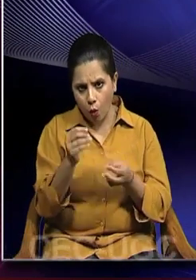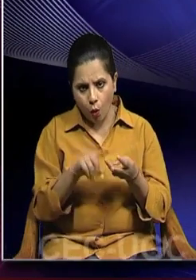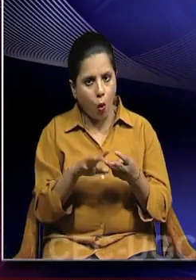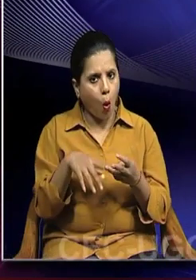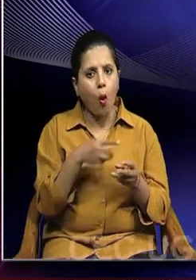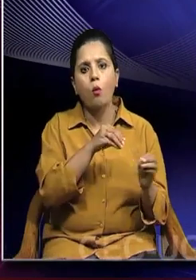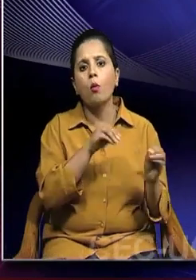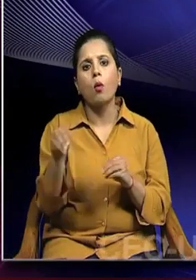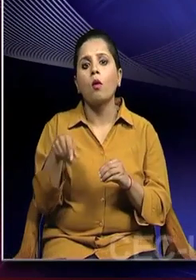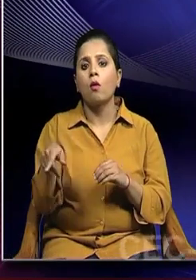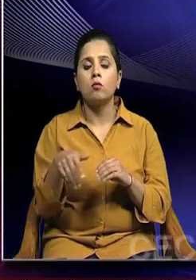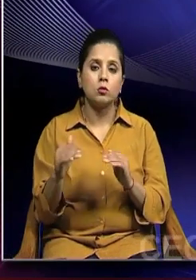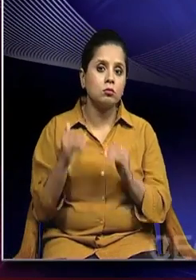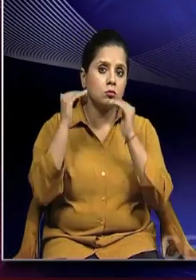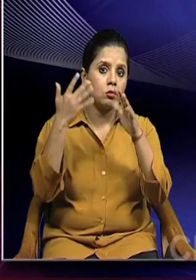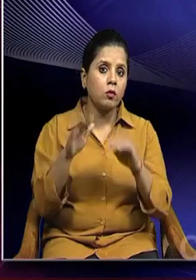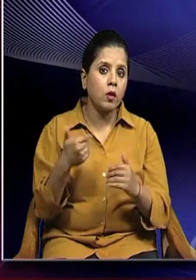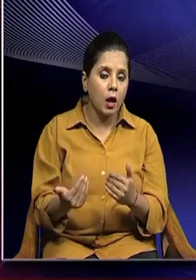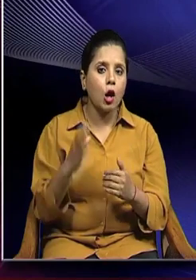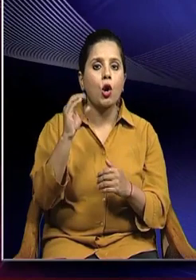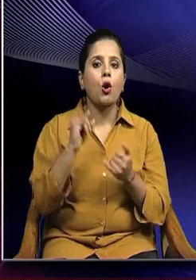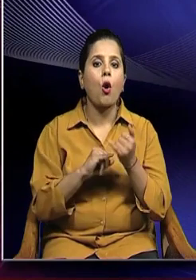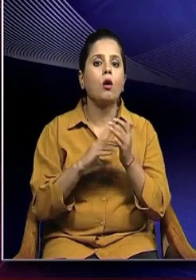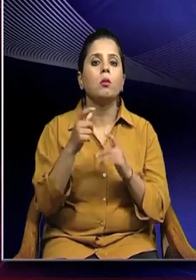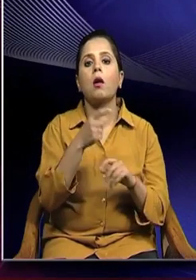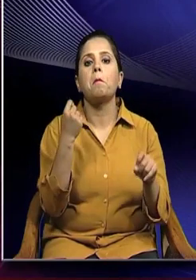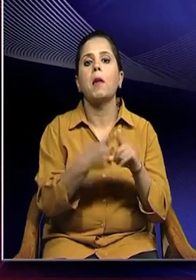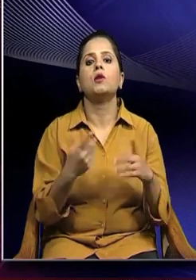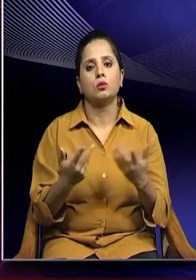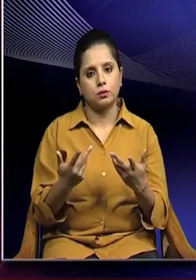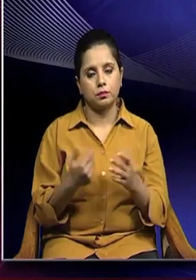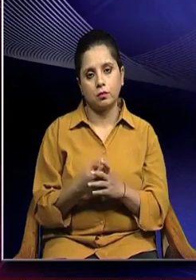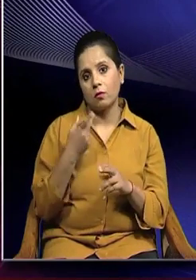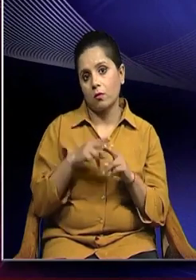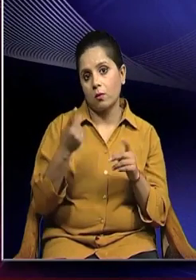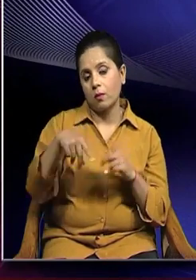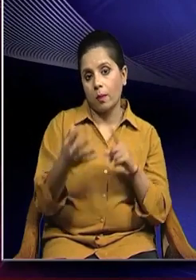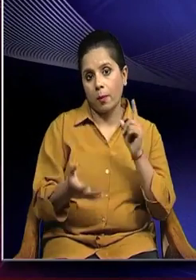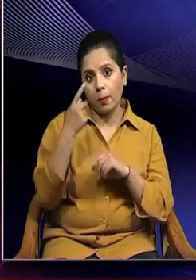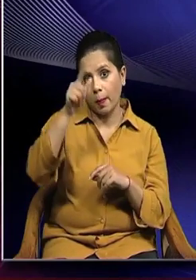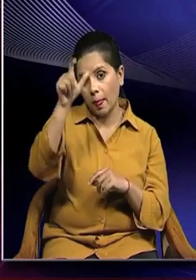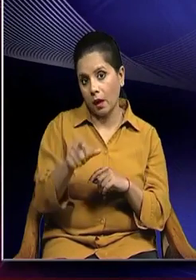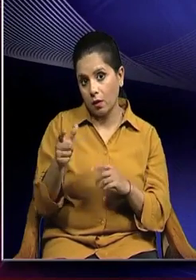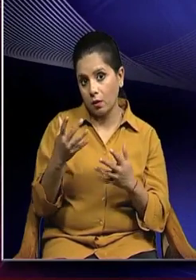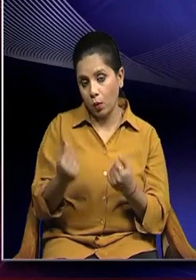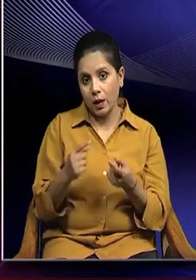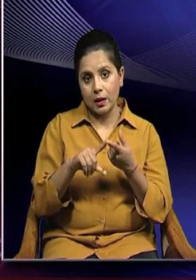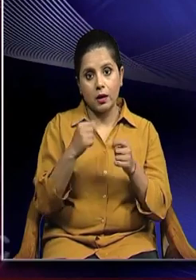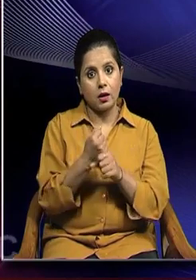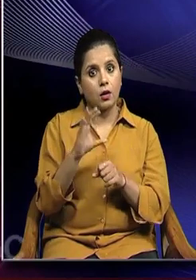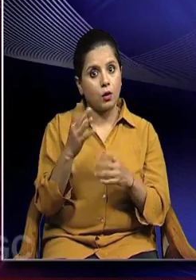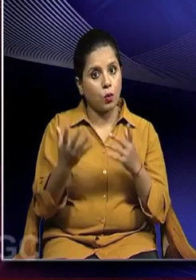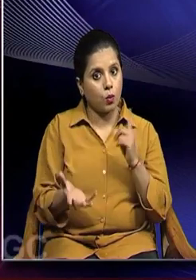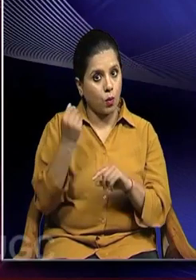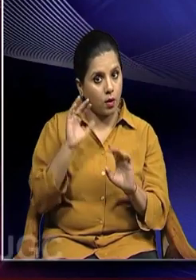to the next level, that is called cosmic state. If you find a person to be in ego state, you will